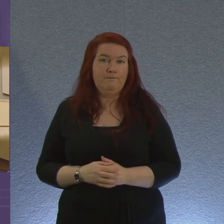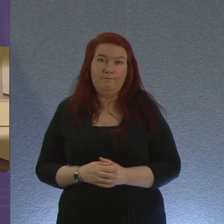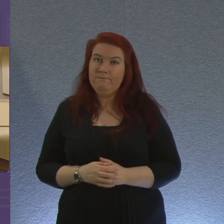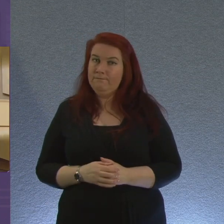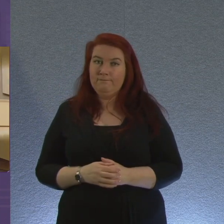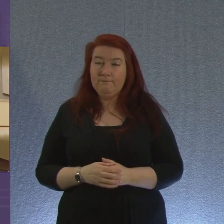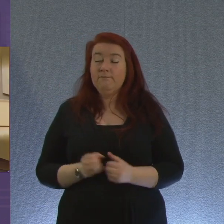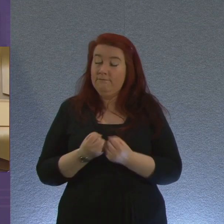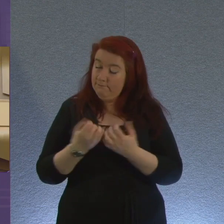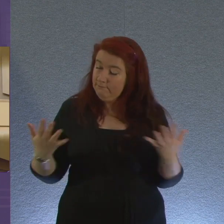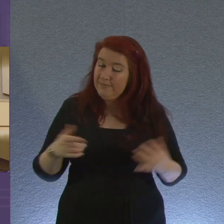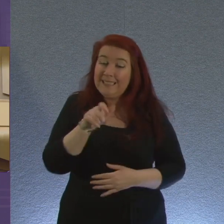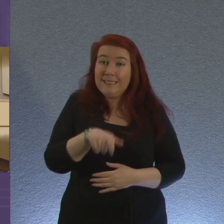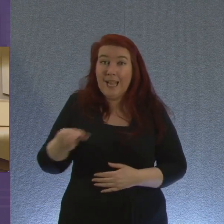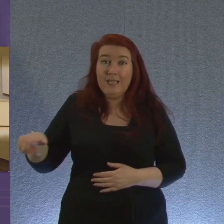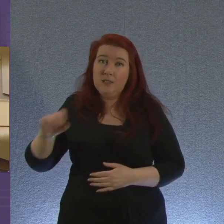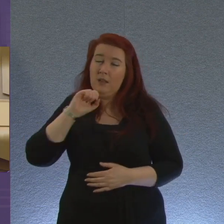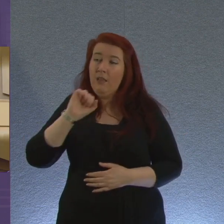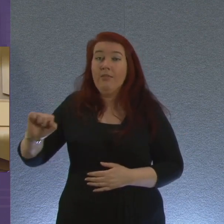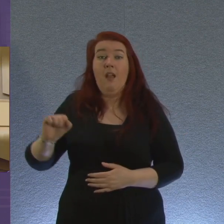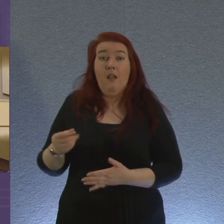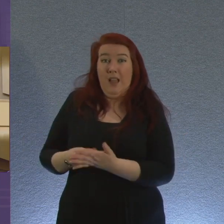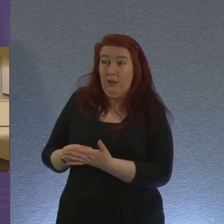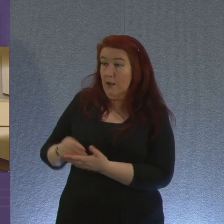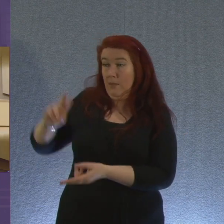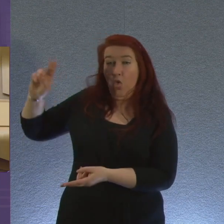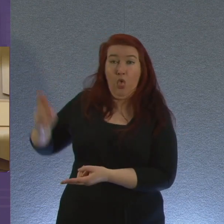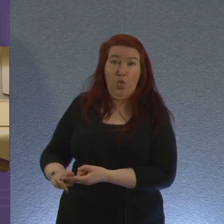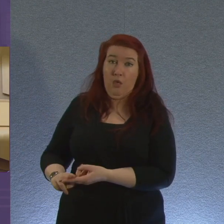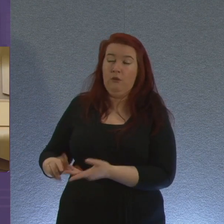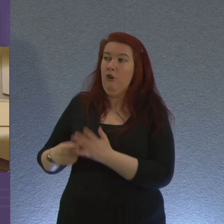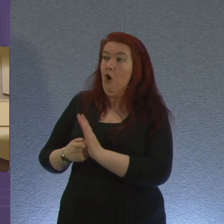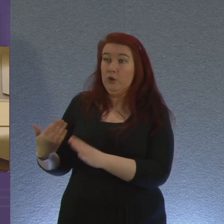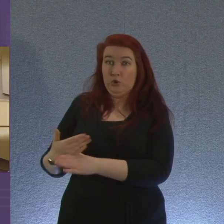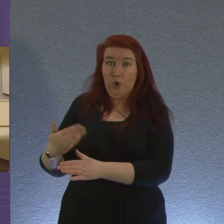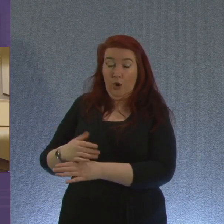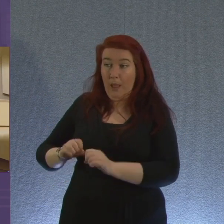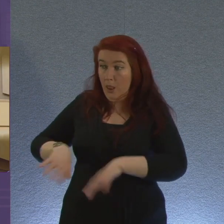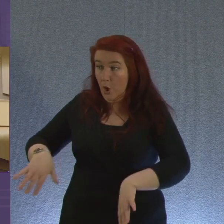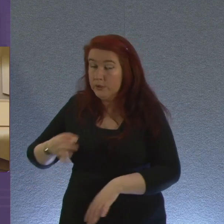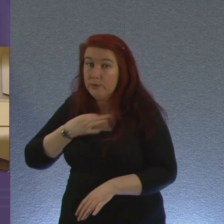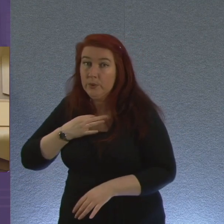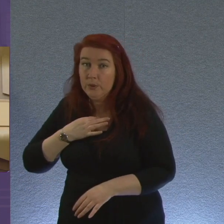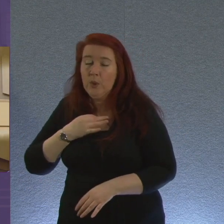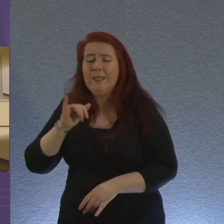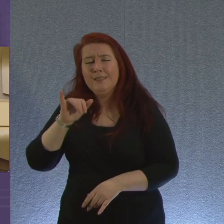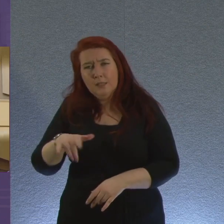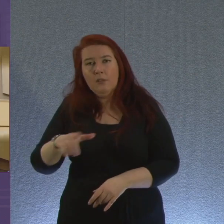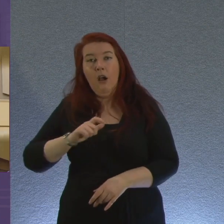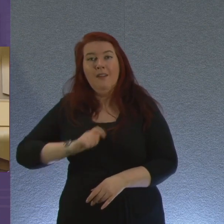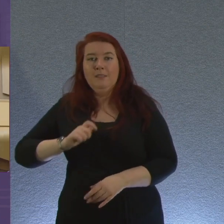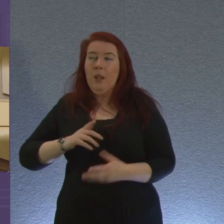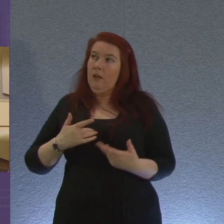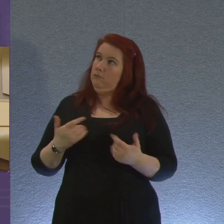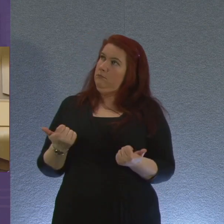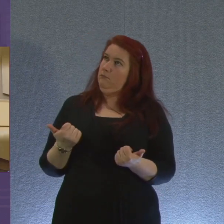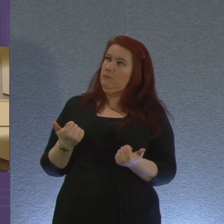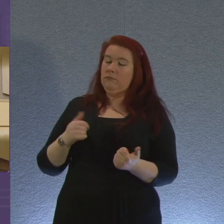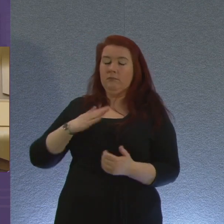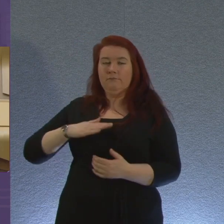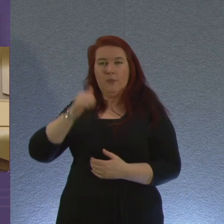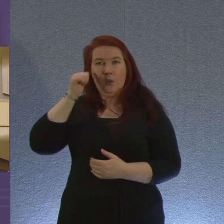facing unprecedented declines in their income and job prospects over the coming weeks and months, and whilst it's of some comfort to know that during the relevant period you will be